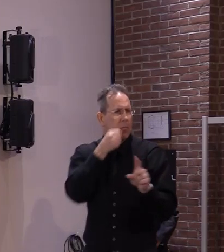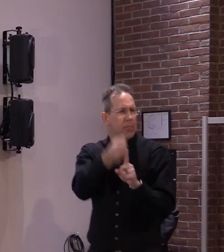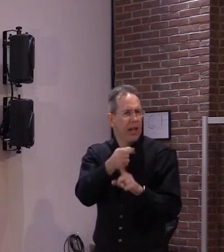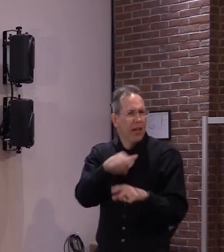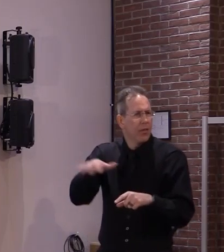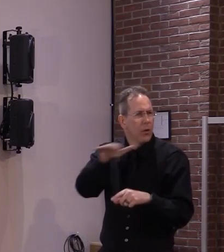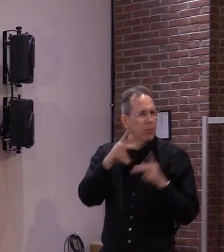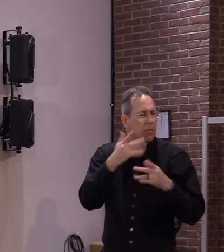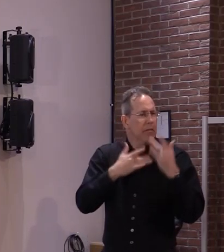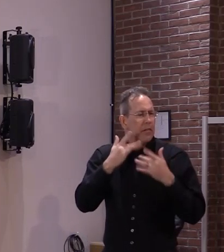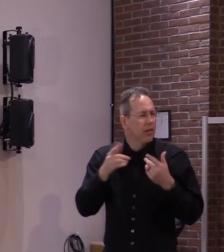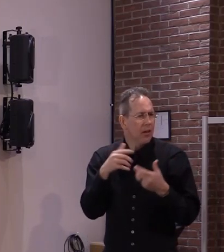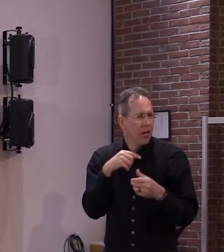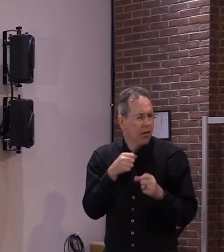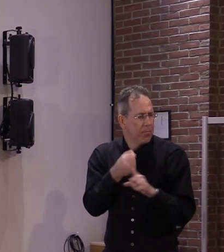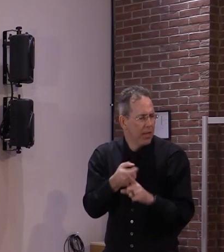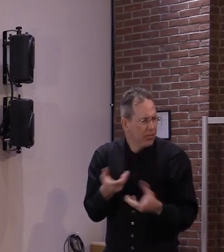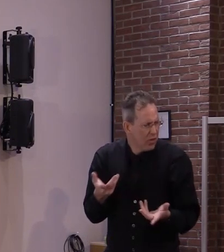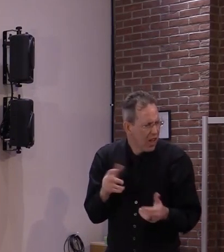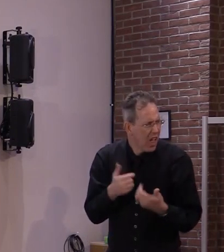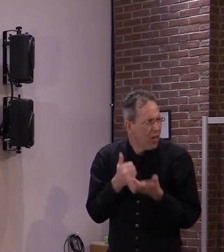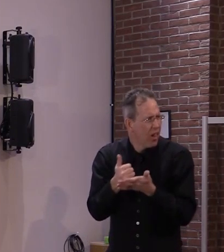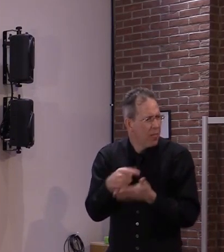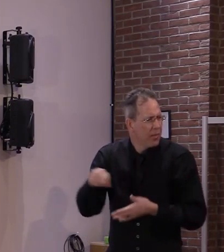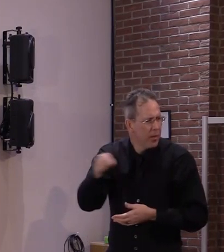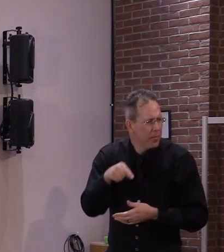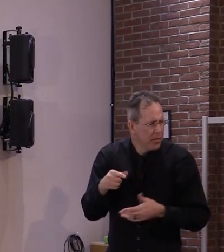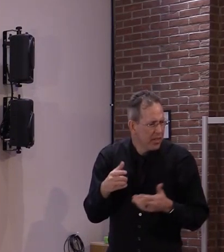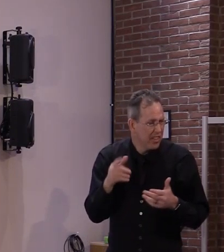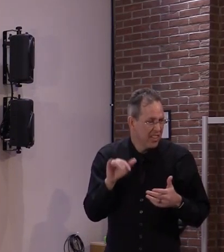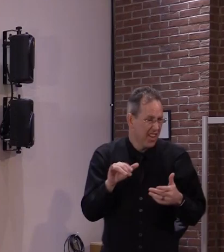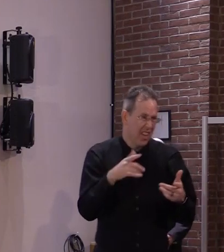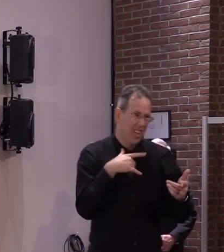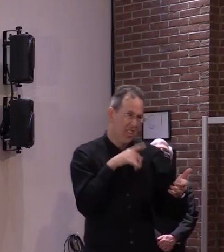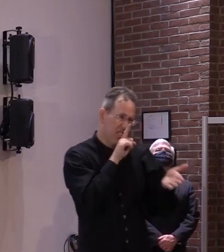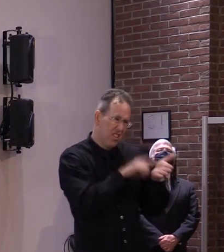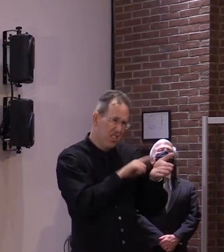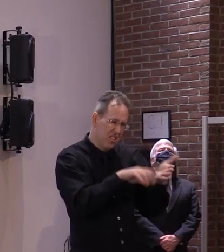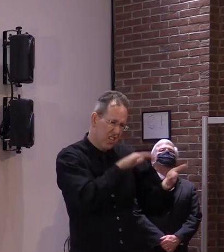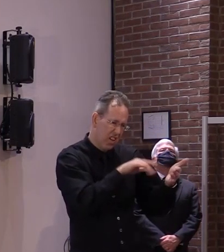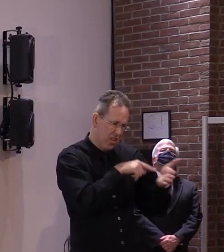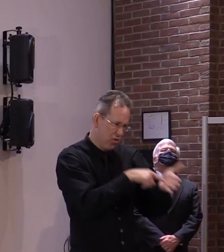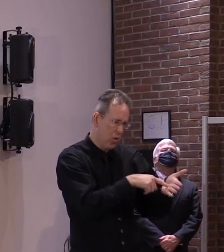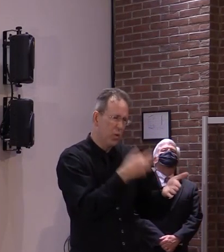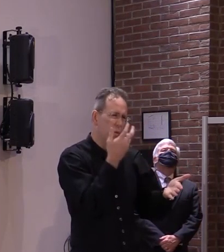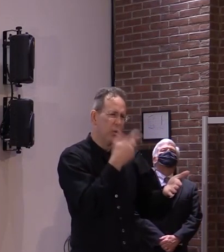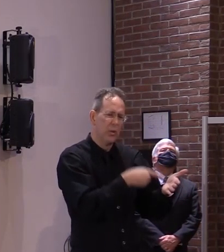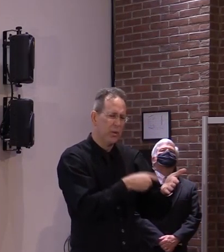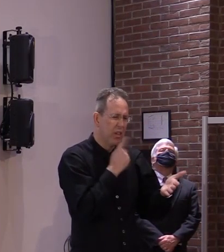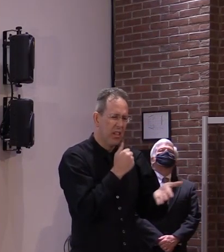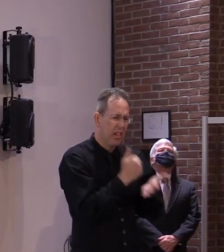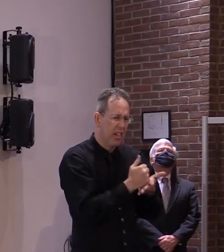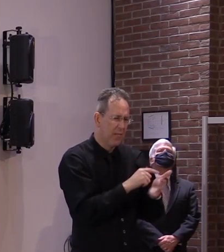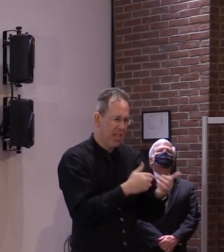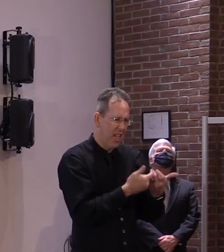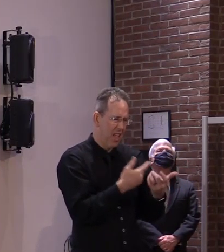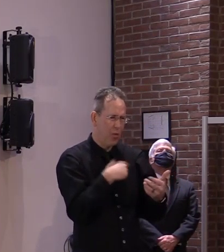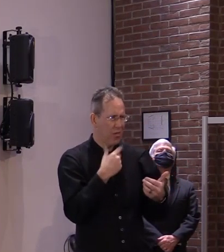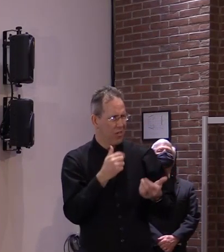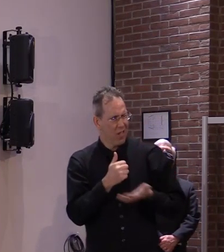weighting methodology that we currently use, firstly, doesn't have any real basis in an empirical model.